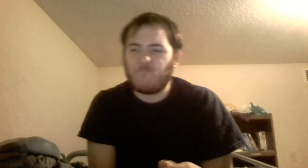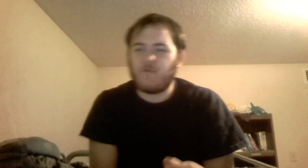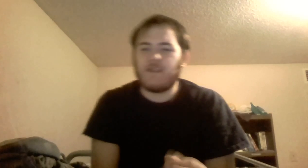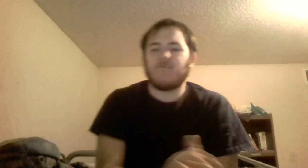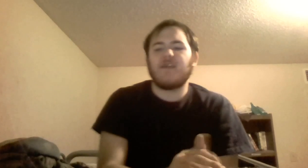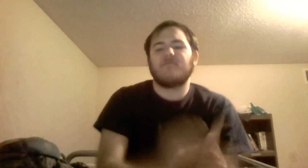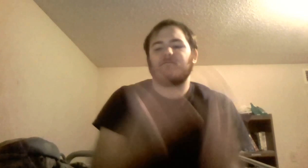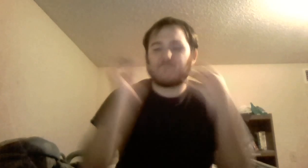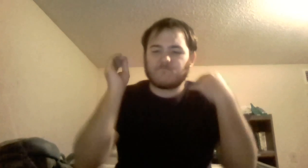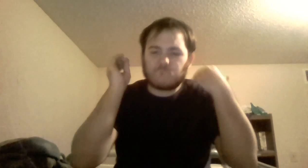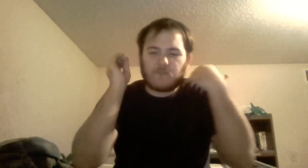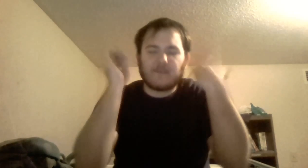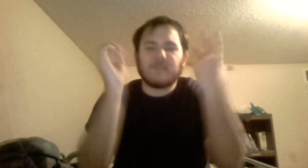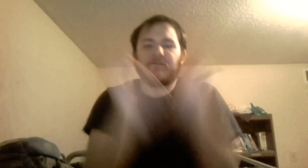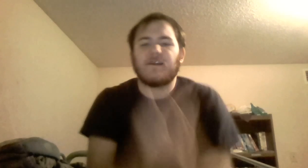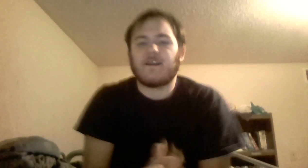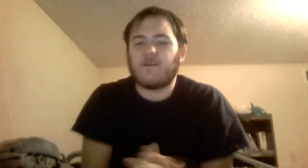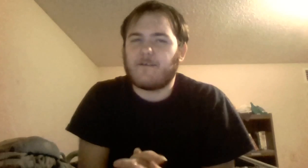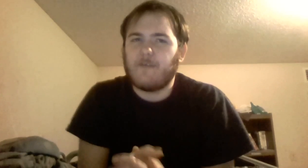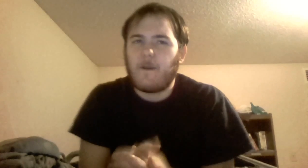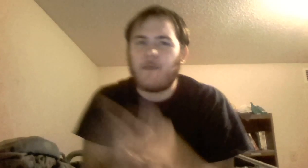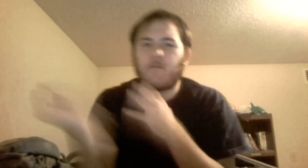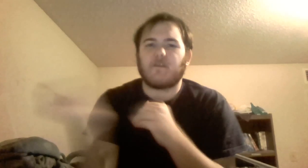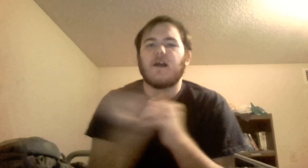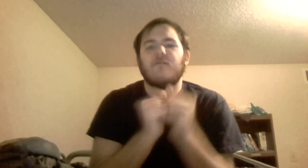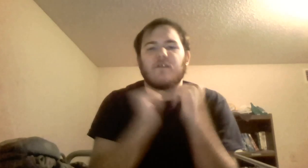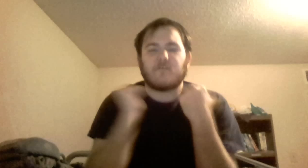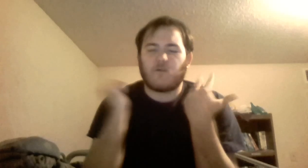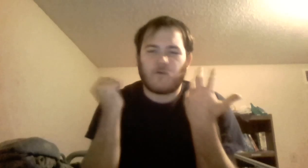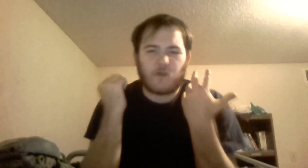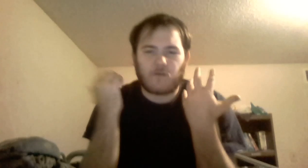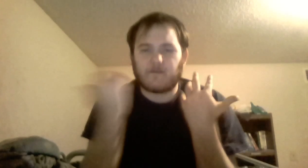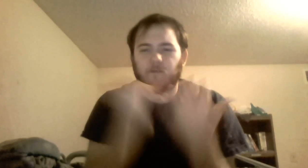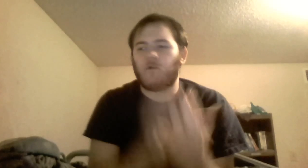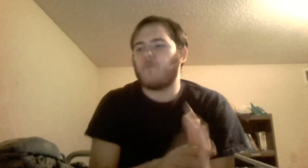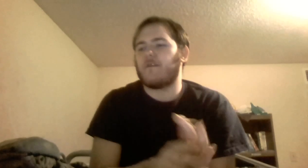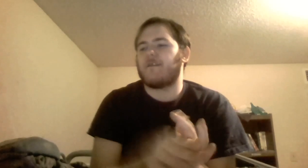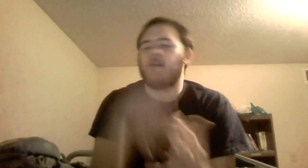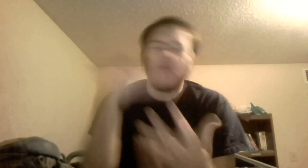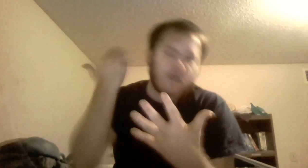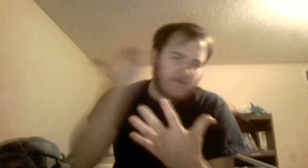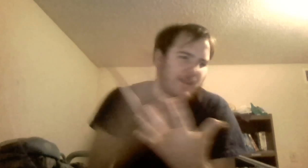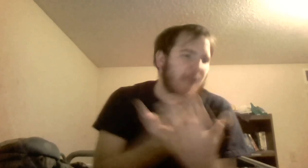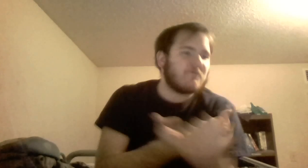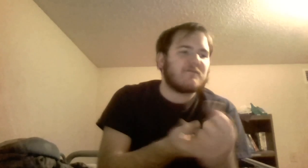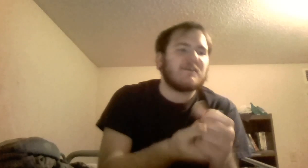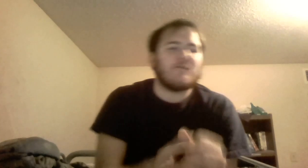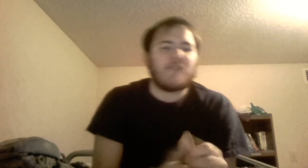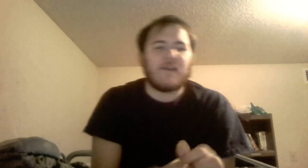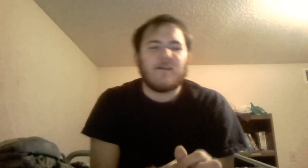when, then, when he finds out about his up and out there, he goes, oh, no, I'm going to be all homeless. put on a sad routine, and then,